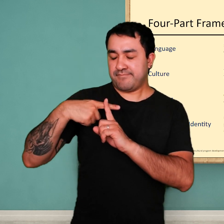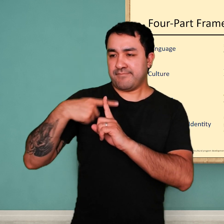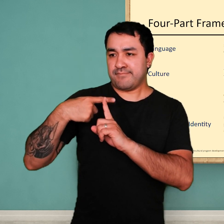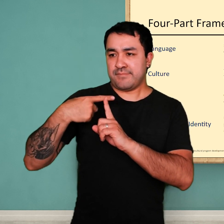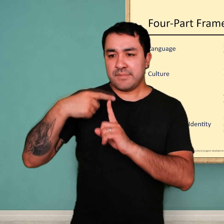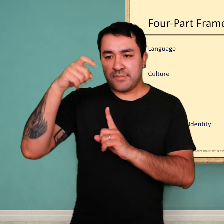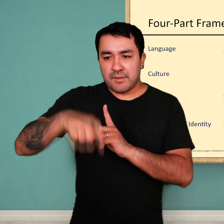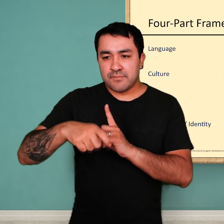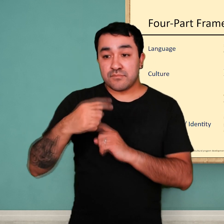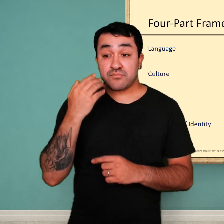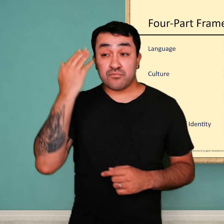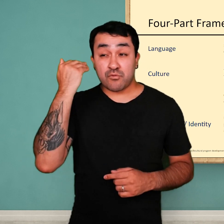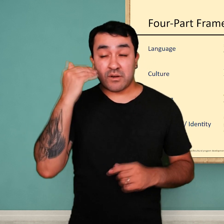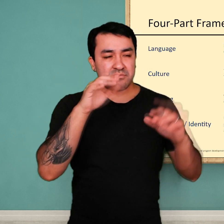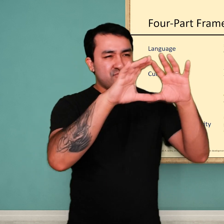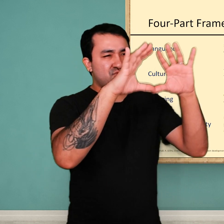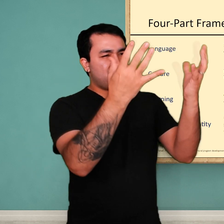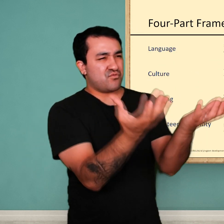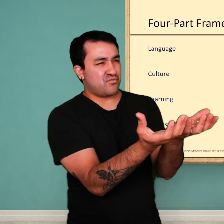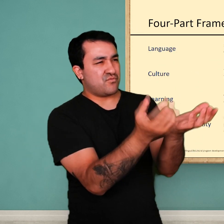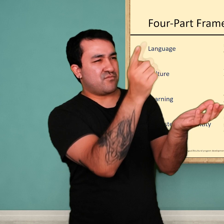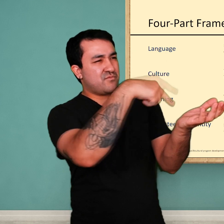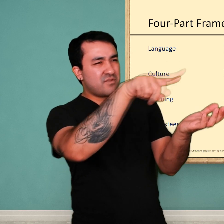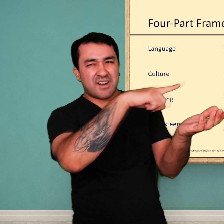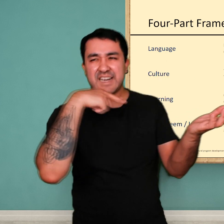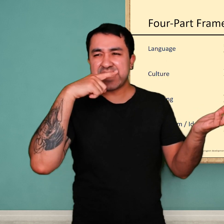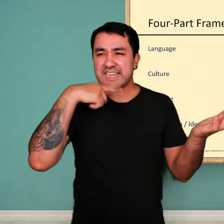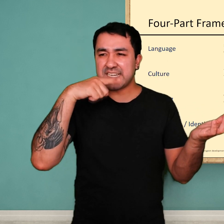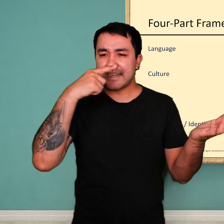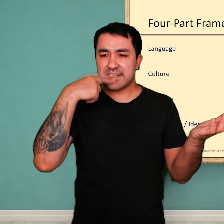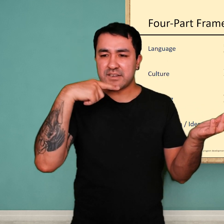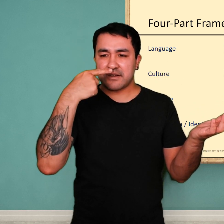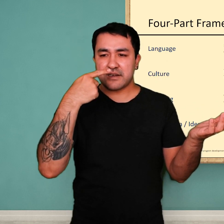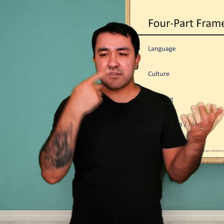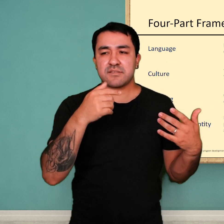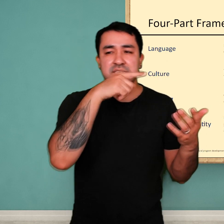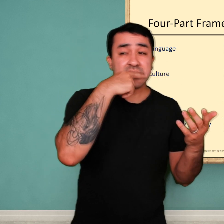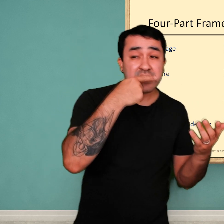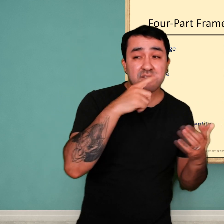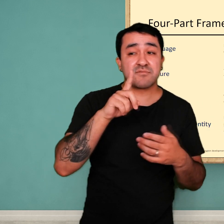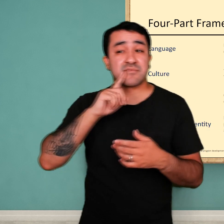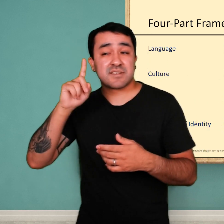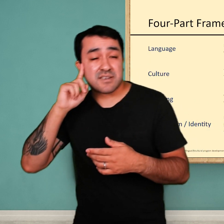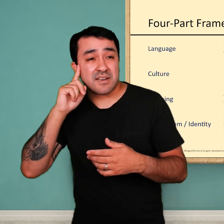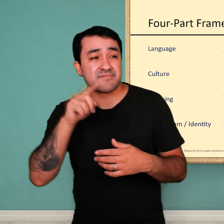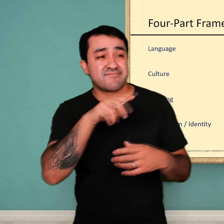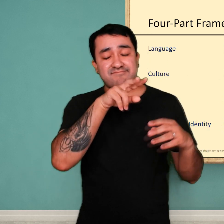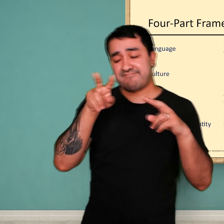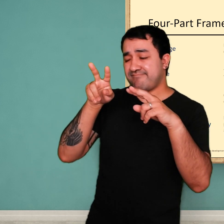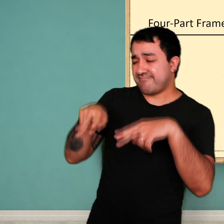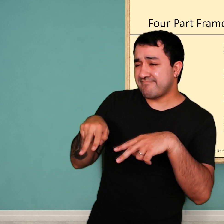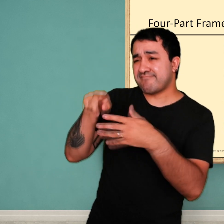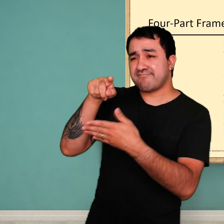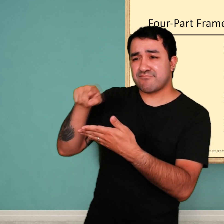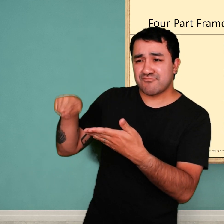The last component of the framework is self-esteem and identity. Deaf students need a positive sense of